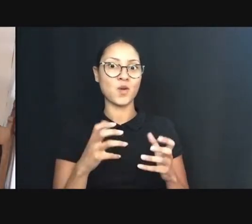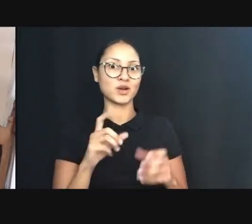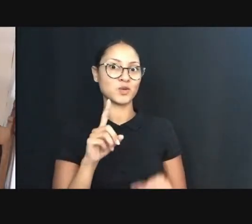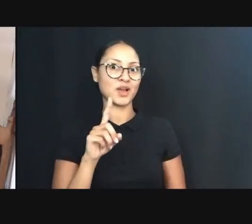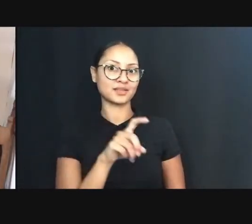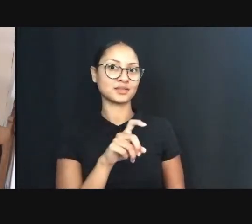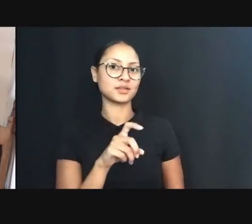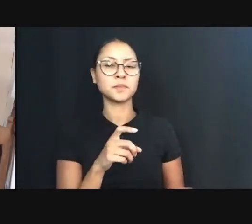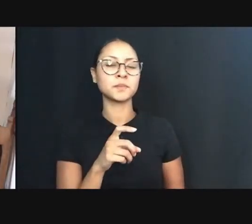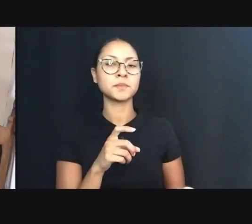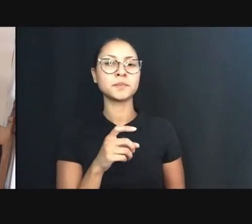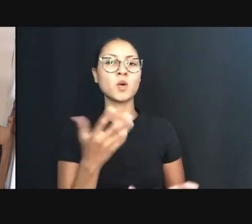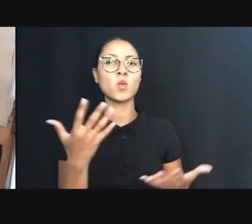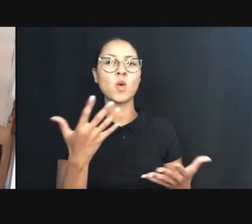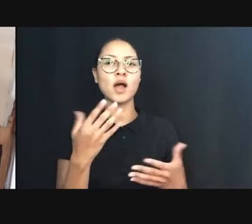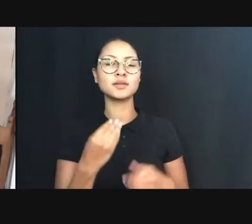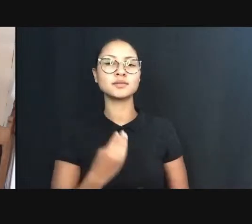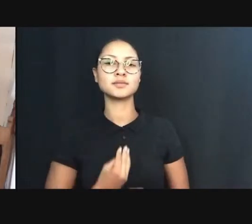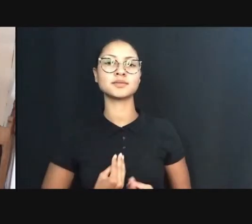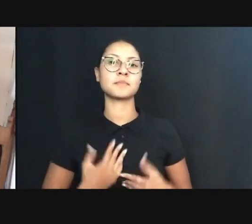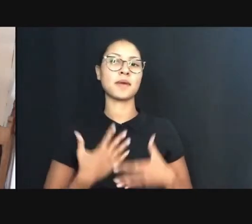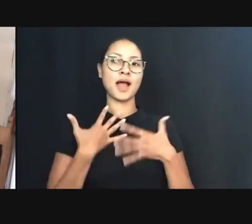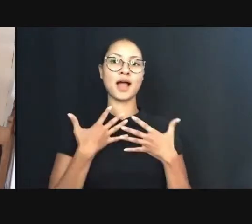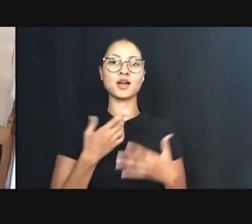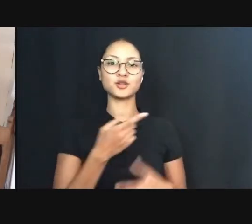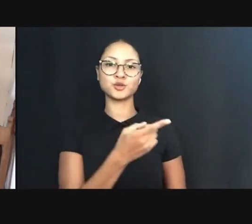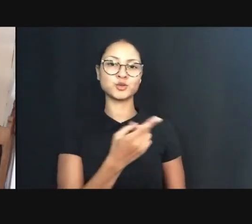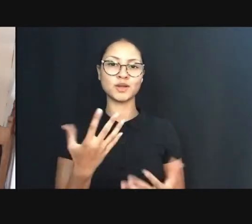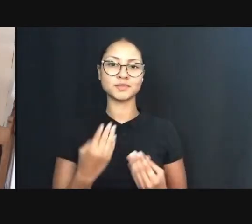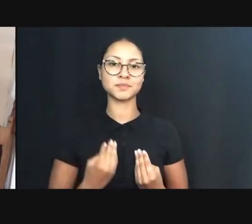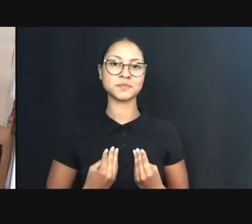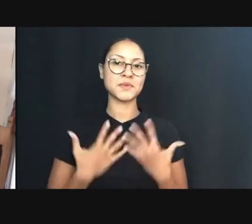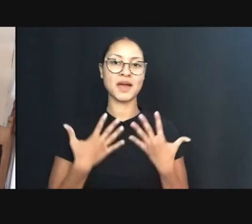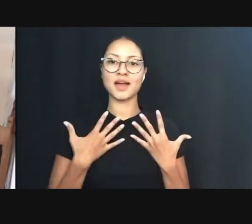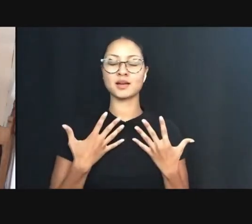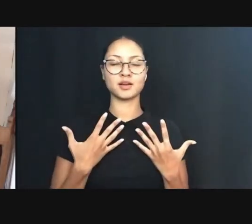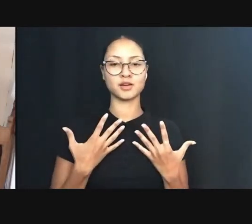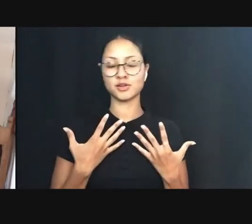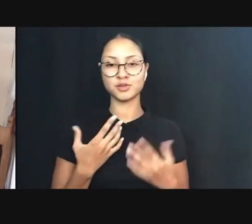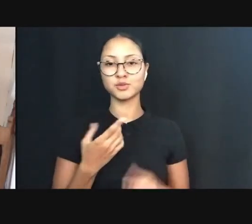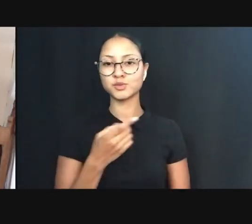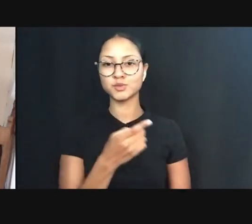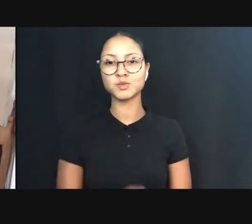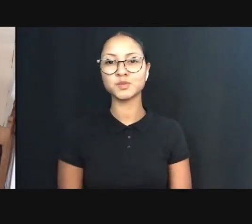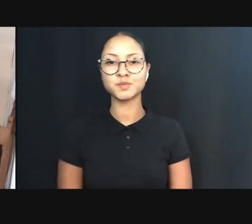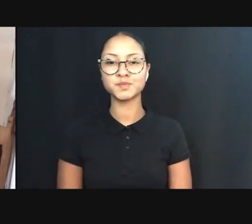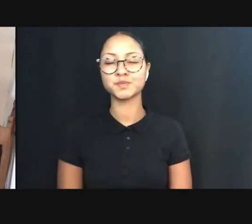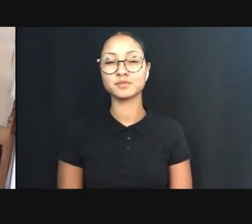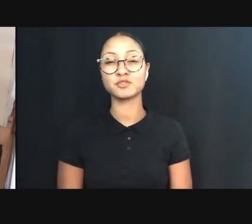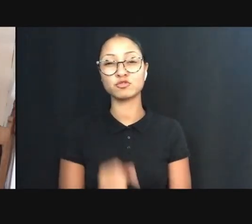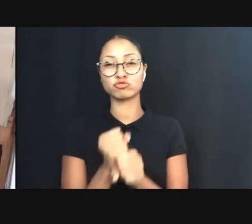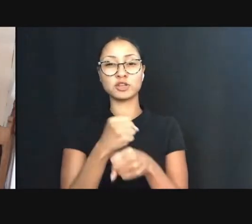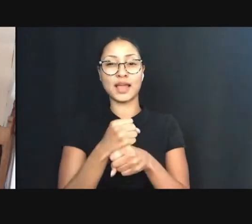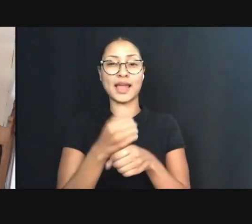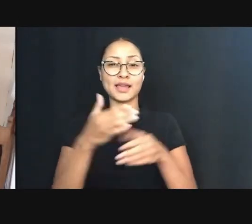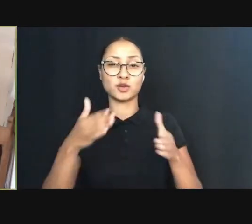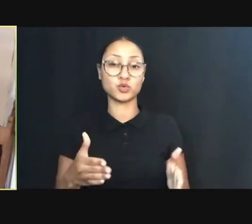What inspires you? Because y'all are makers. And here you are, away from your regular.